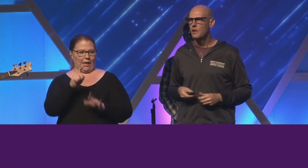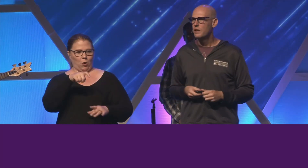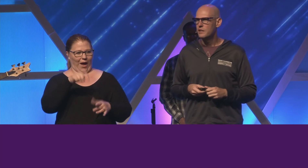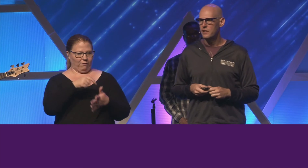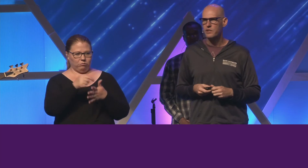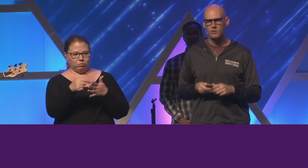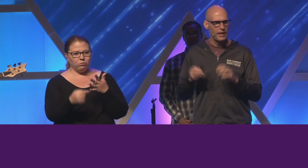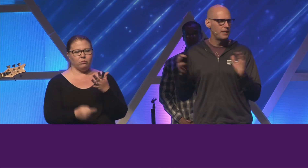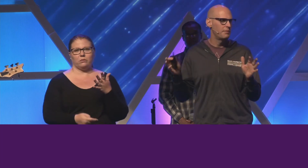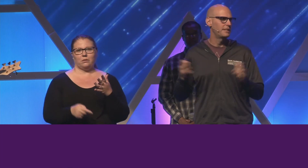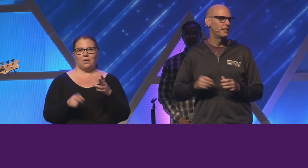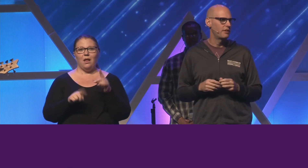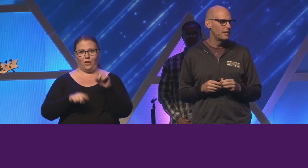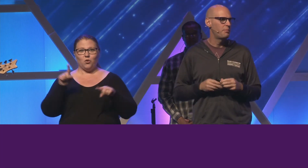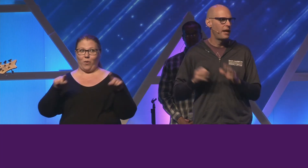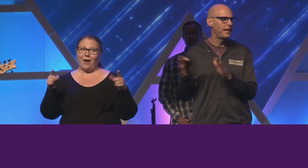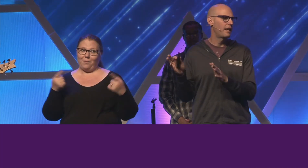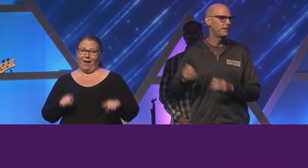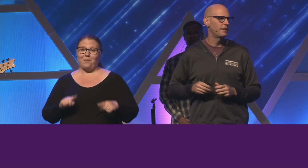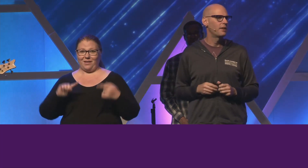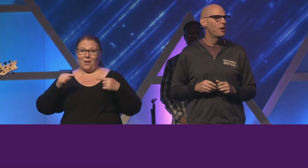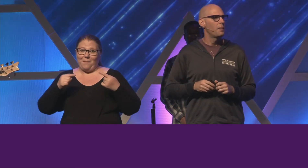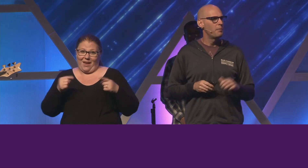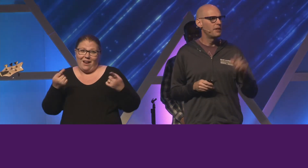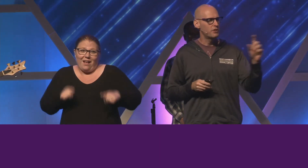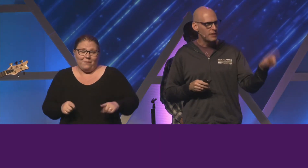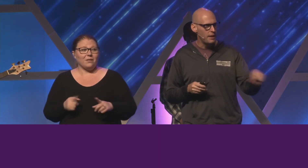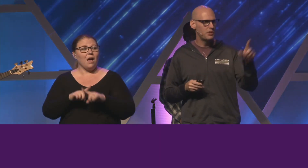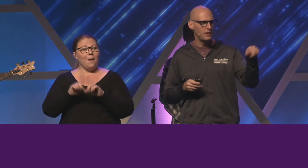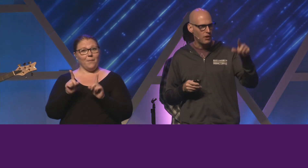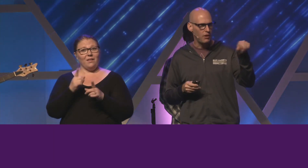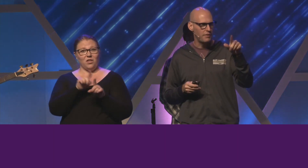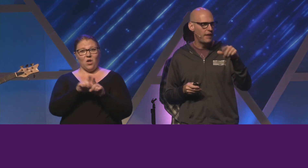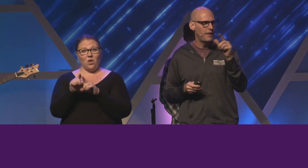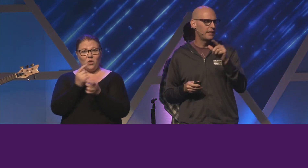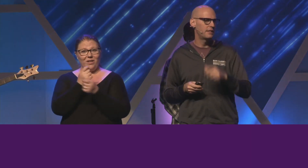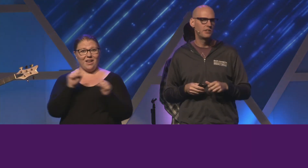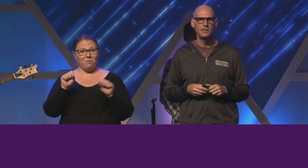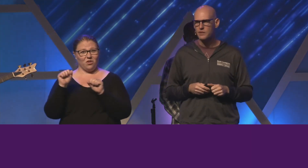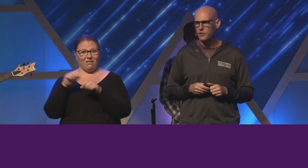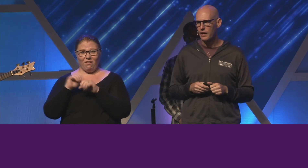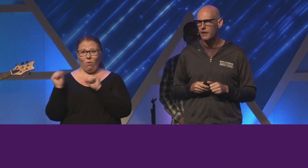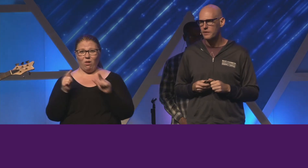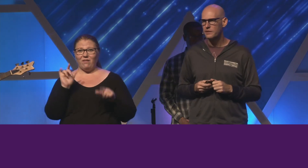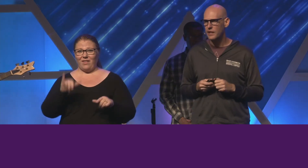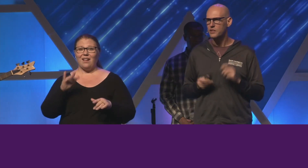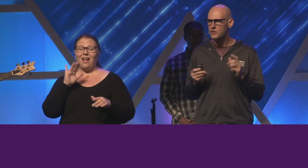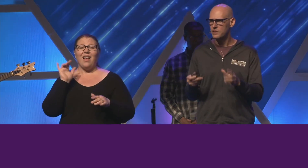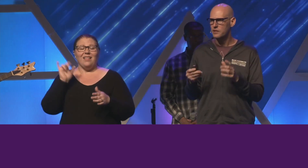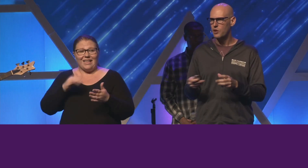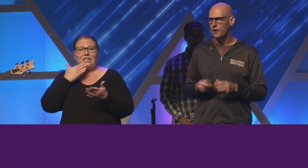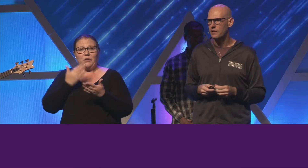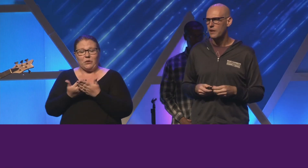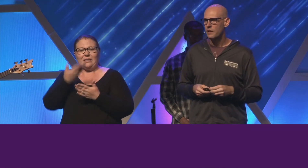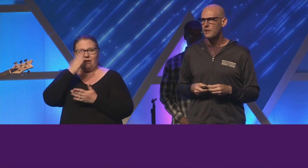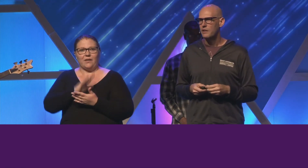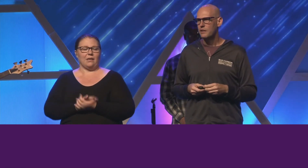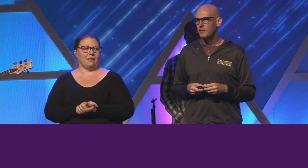to. There is randomness and there is pain, I think. But there's redemption in all of that. That's the goodness of God. That's the goodness of